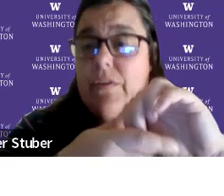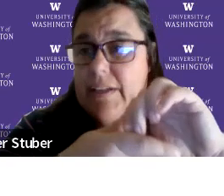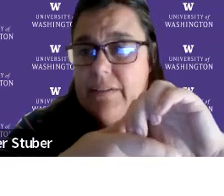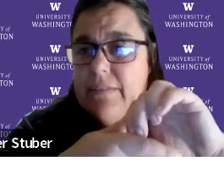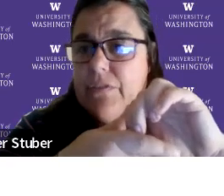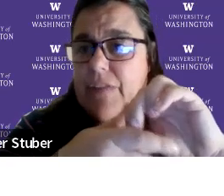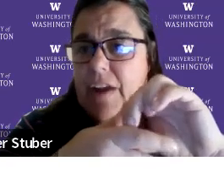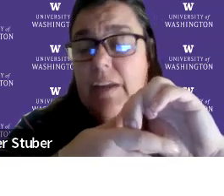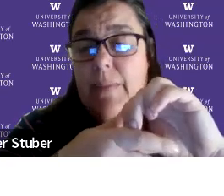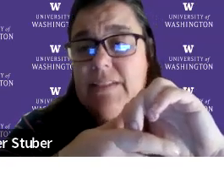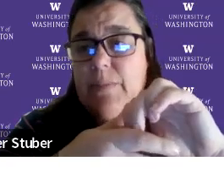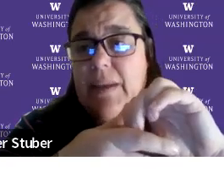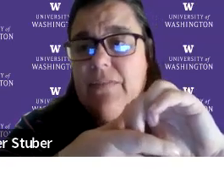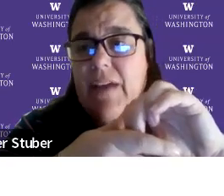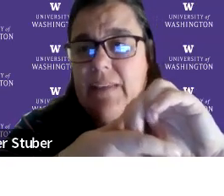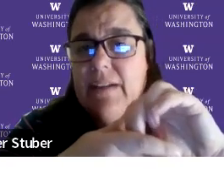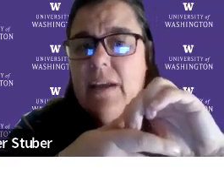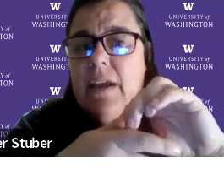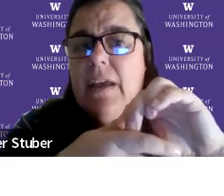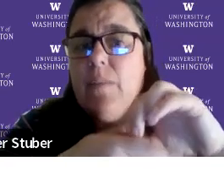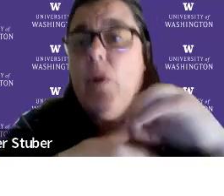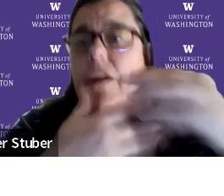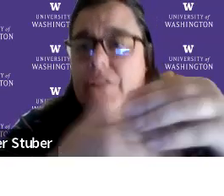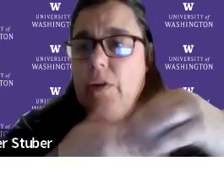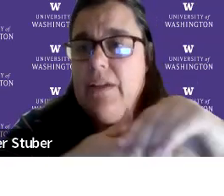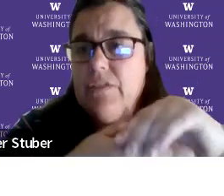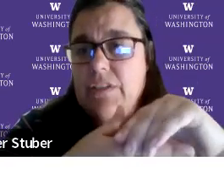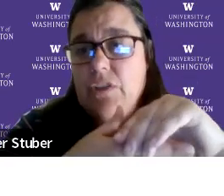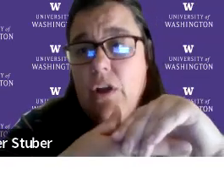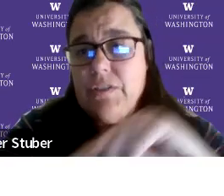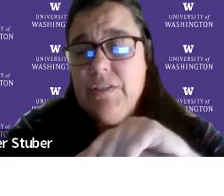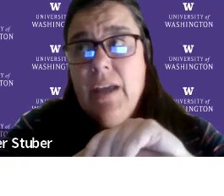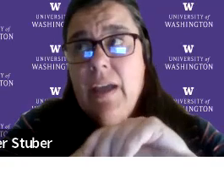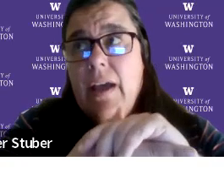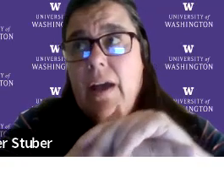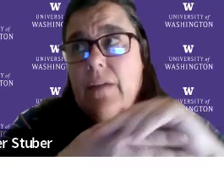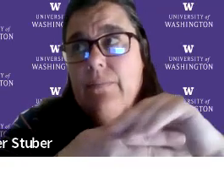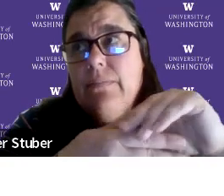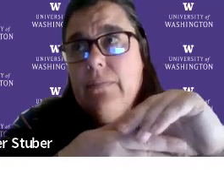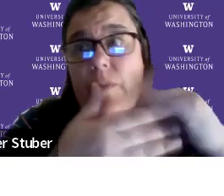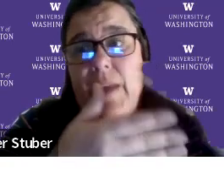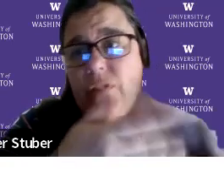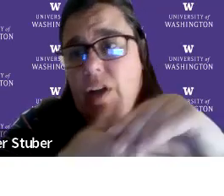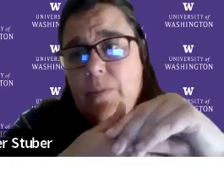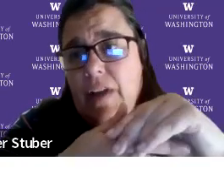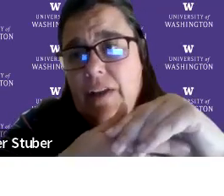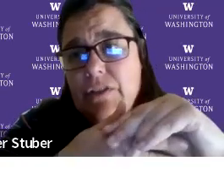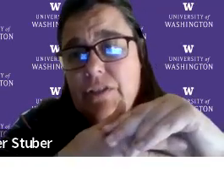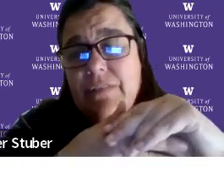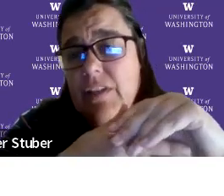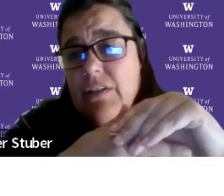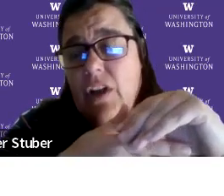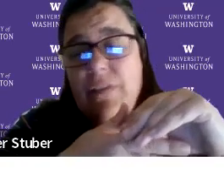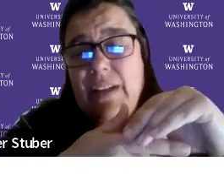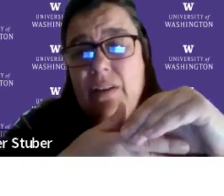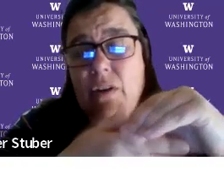no equivalent for fire and EMS, despite the fact that they're more often going out to these calls. Behavioral health providers